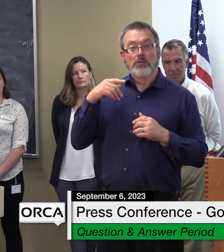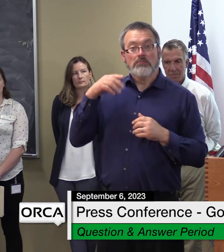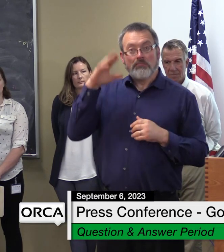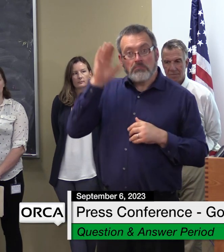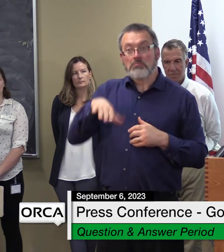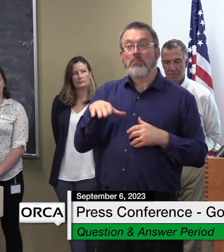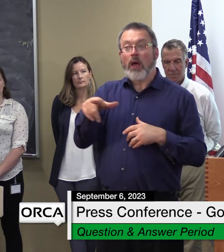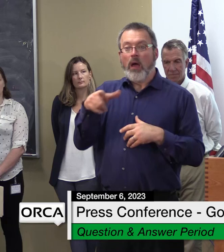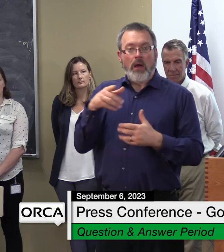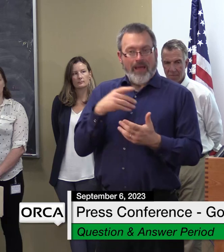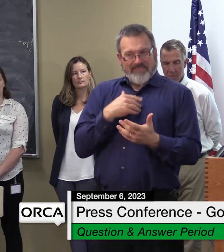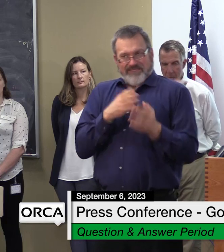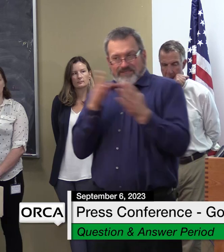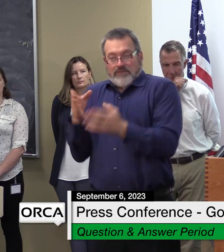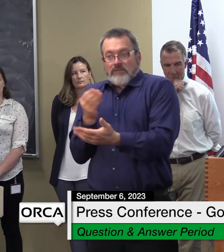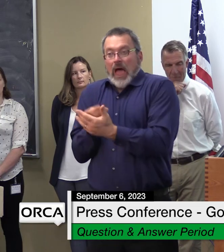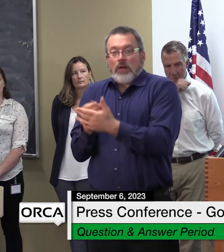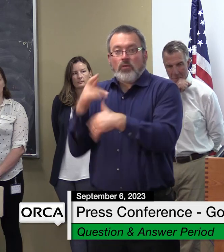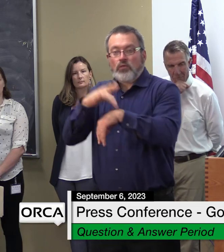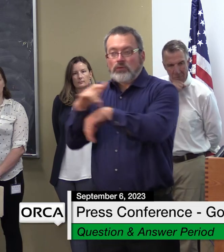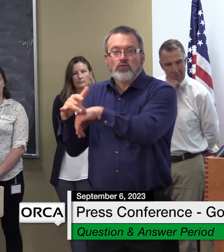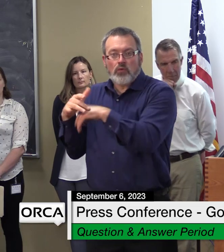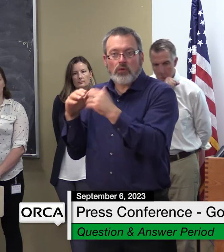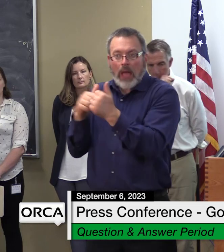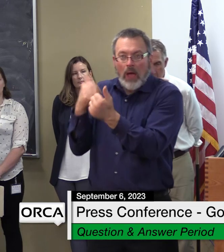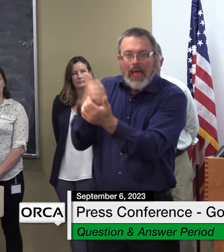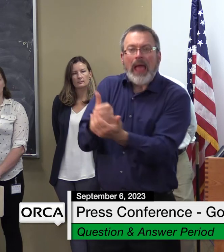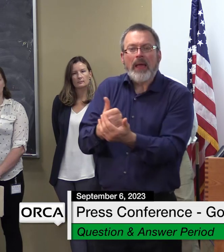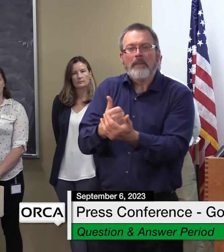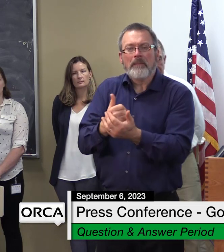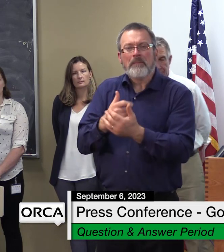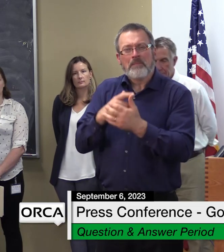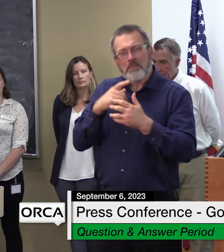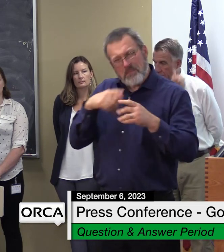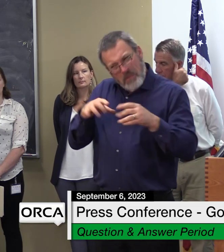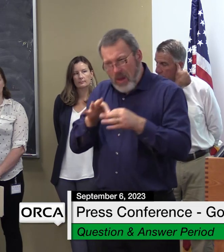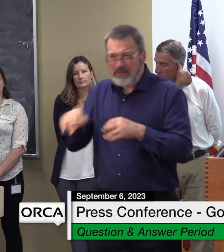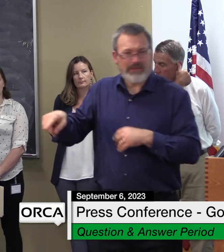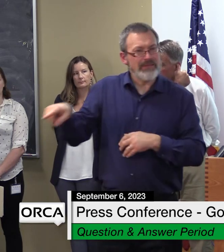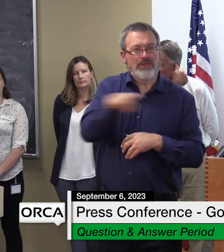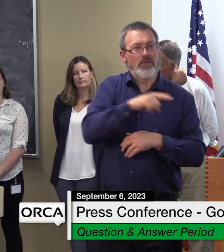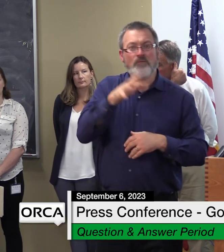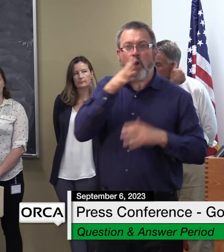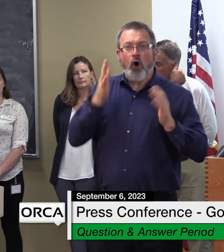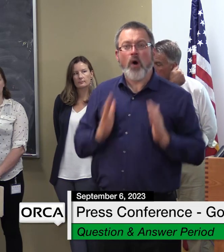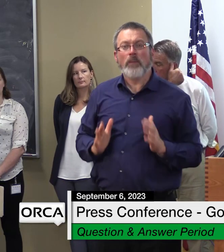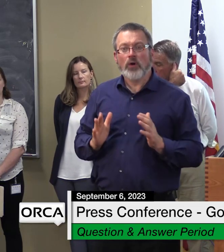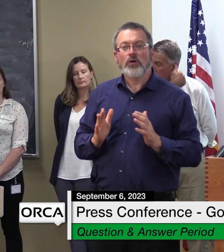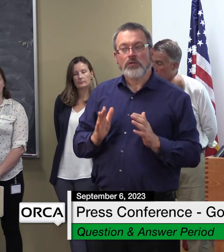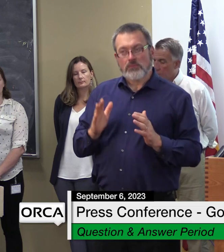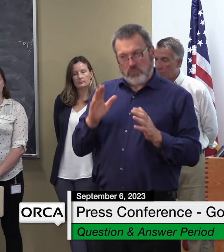resources, and it's a farmer peer network. So it's called Farm First. There's a phone number,